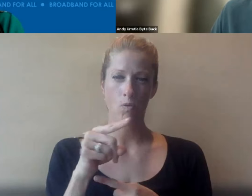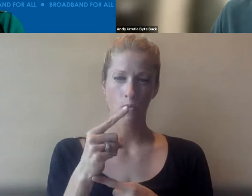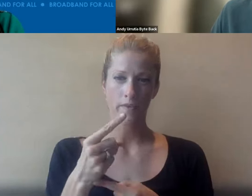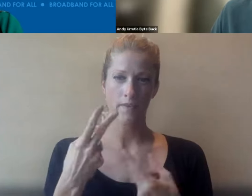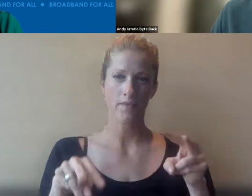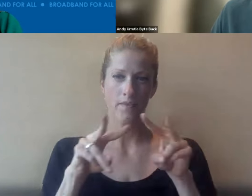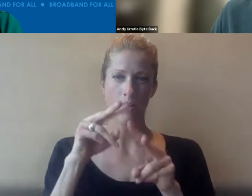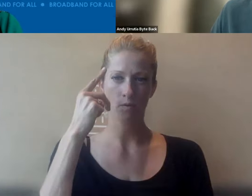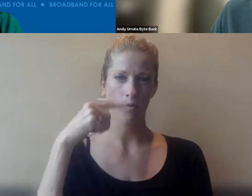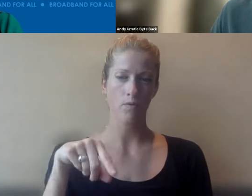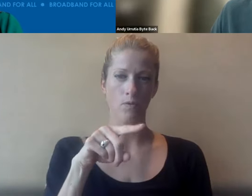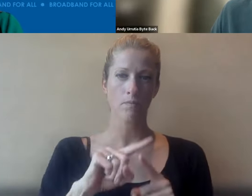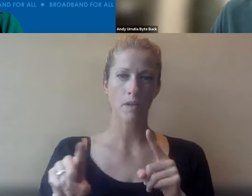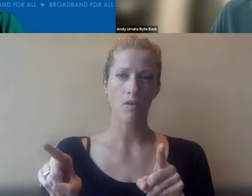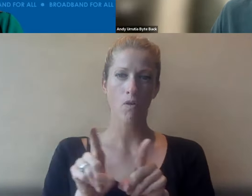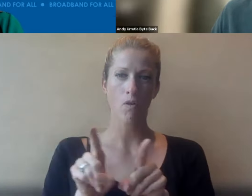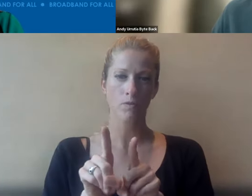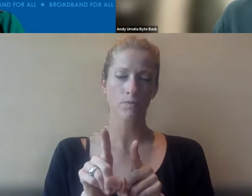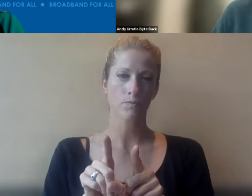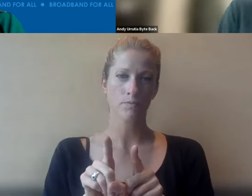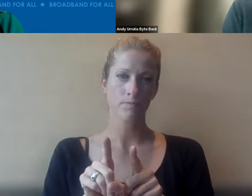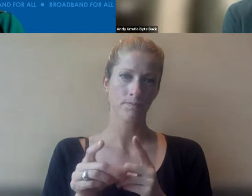of those, because I think we heard that, but also really